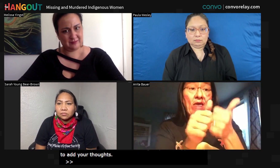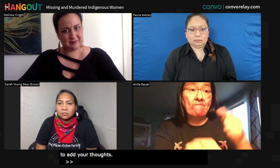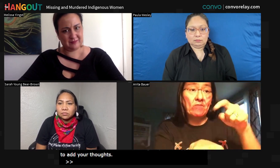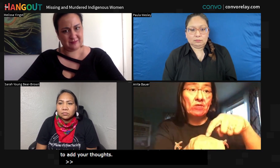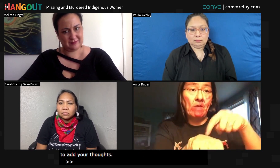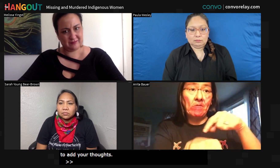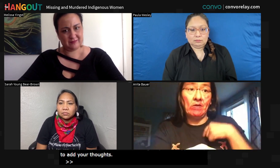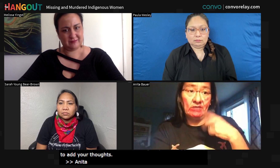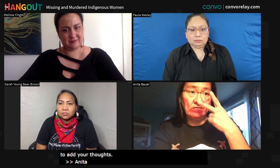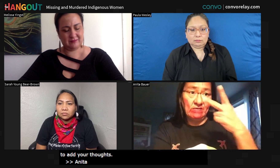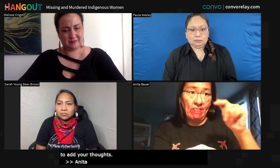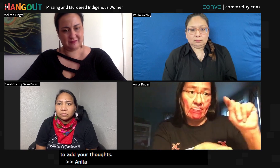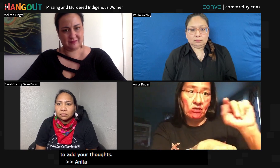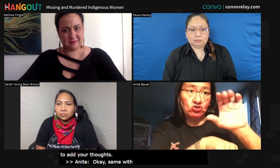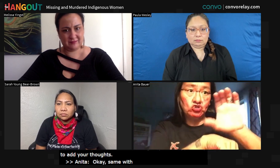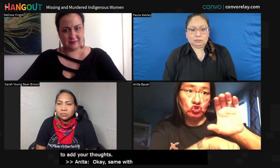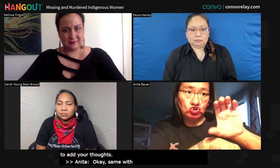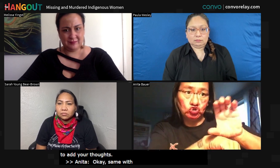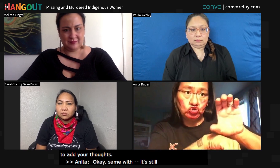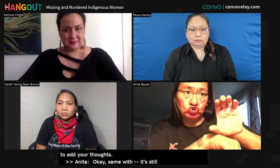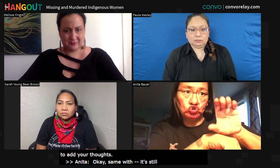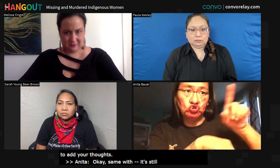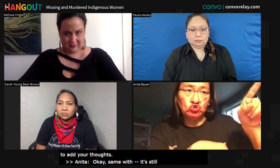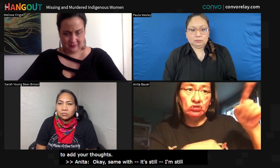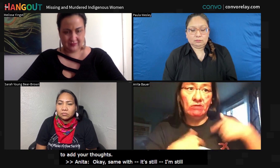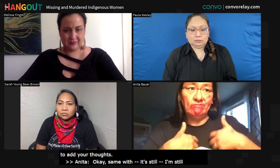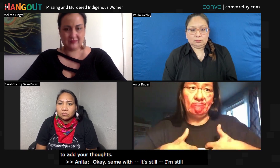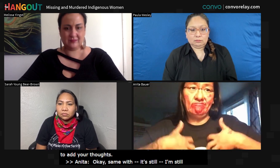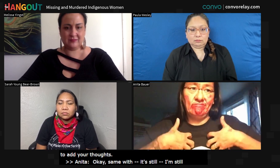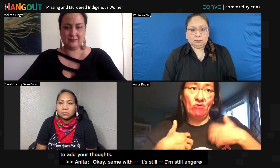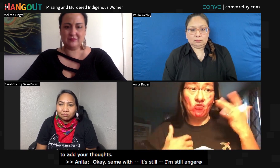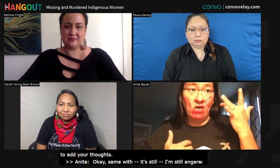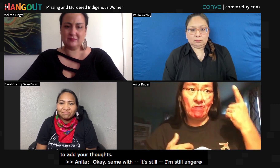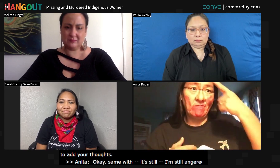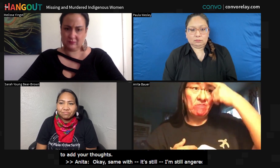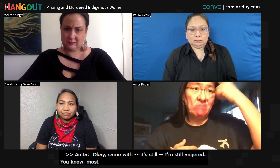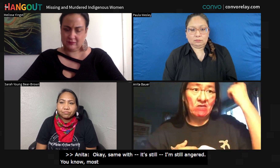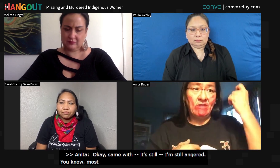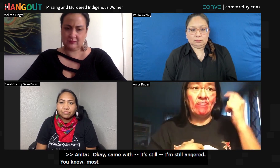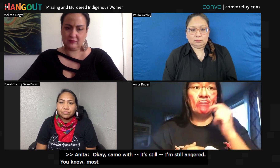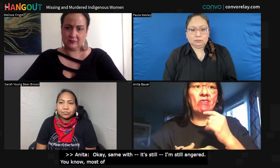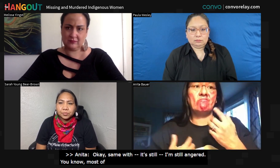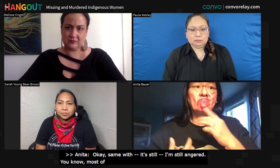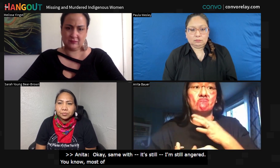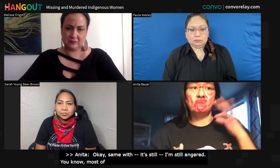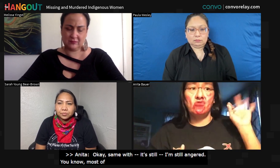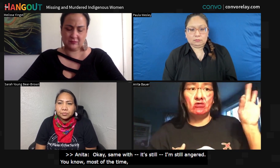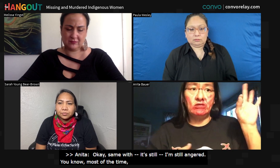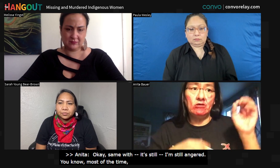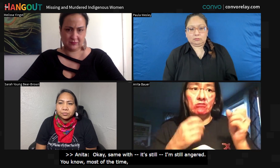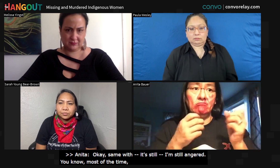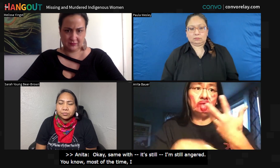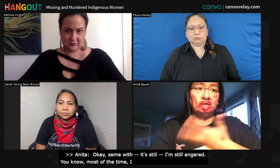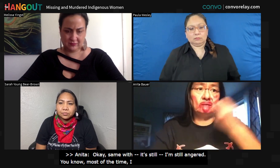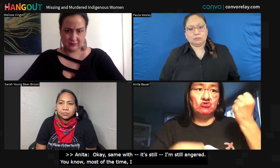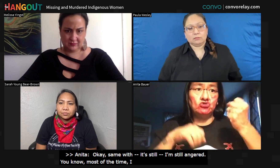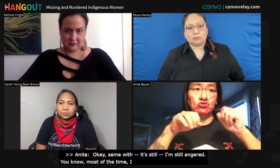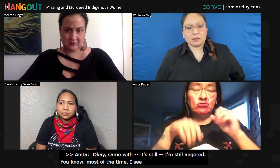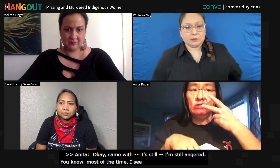still angered. Most of the time I see the church and I just get angry.